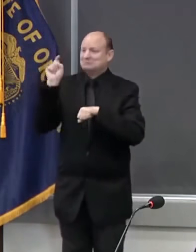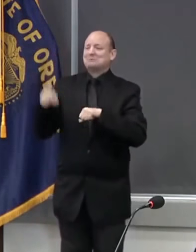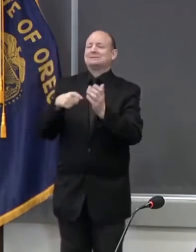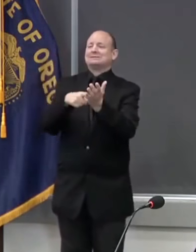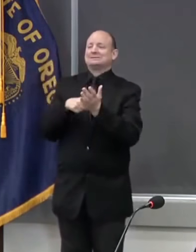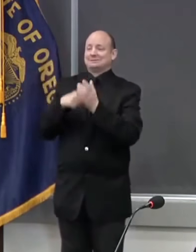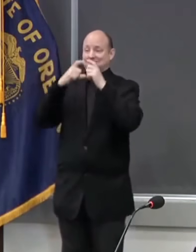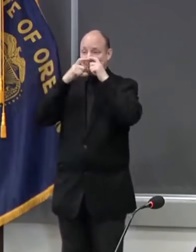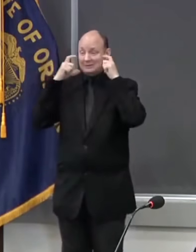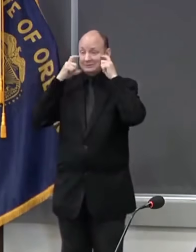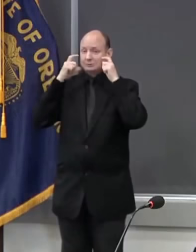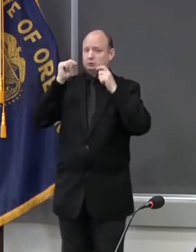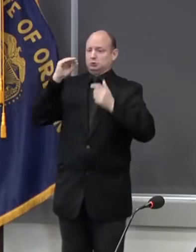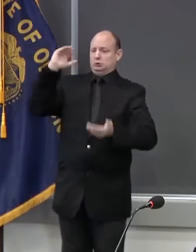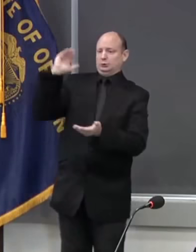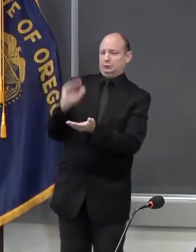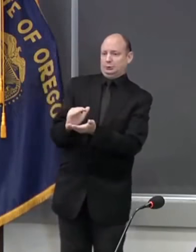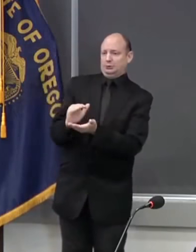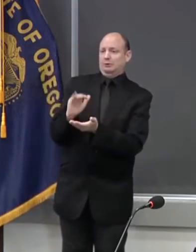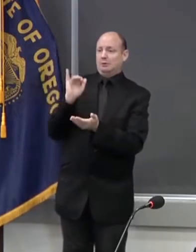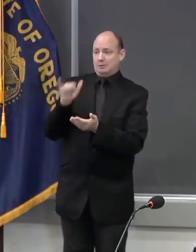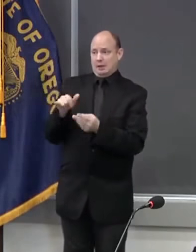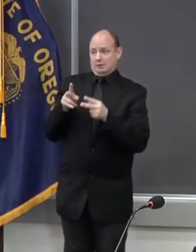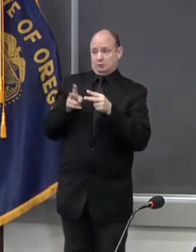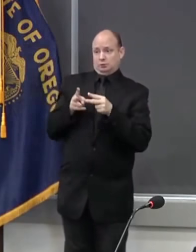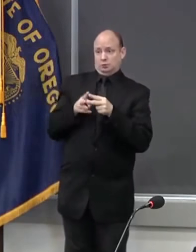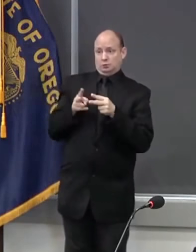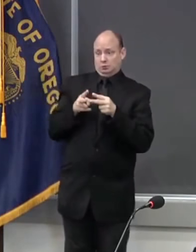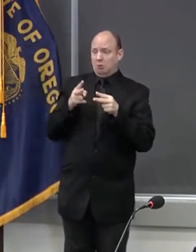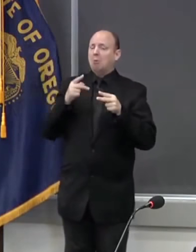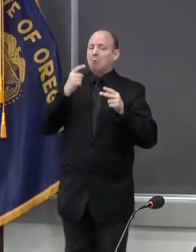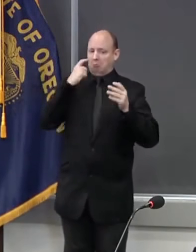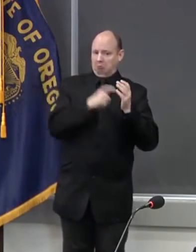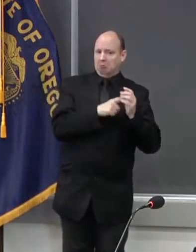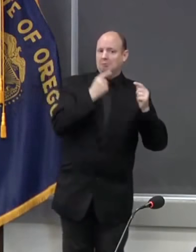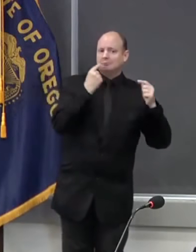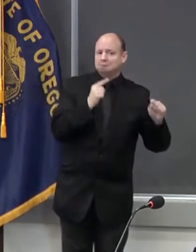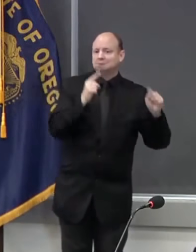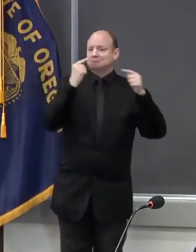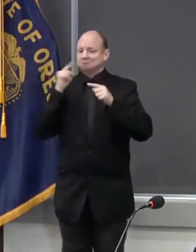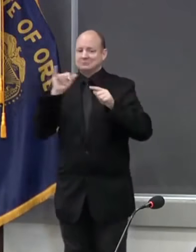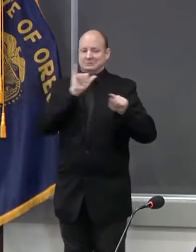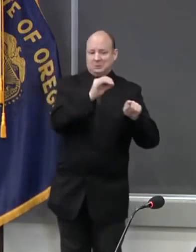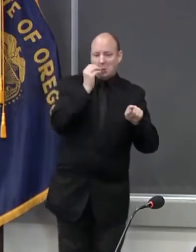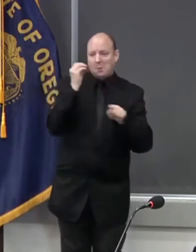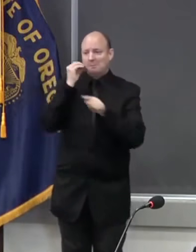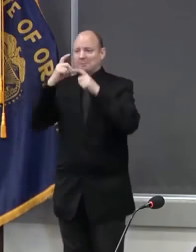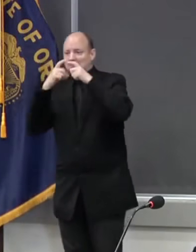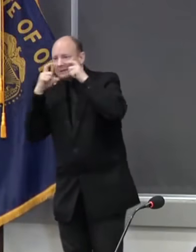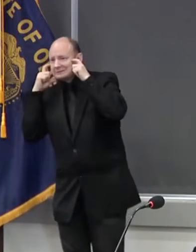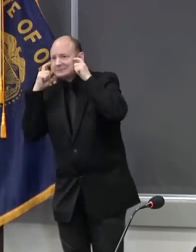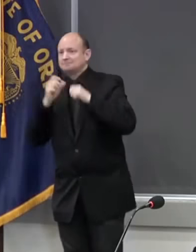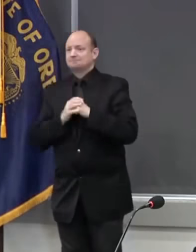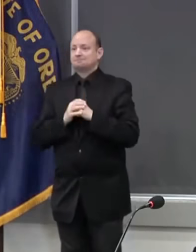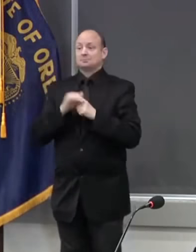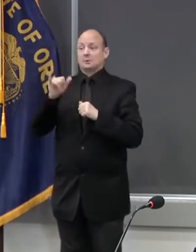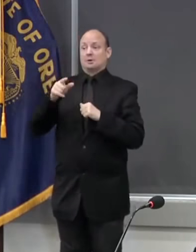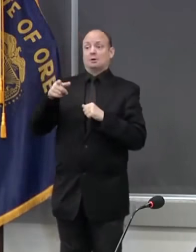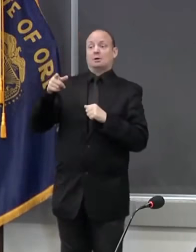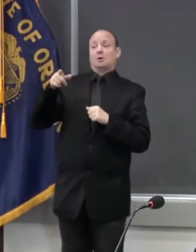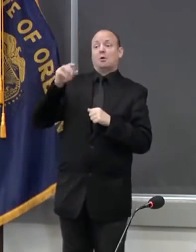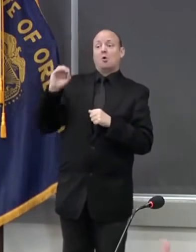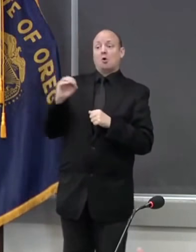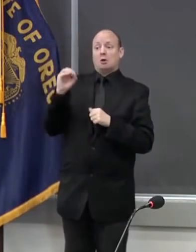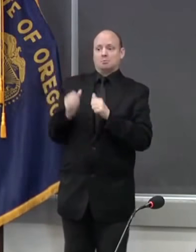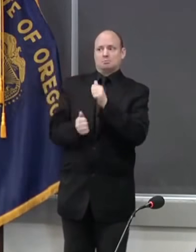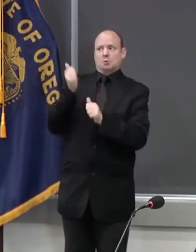in cases. Those things worked. And since the start of the pandemic, Oregon has remained one of the